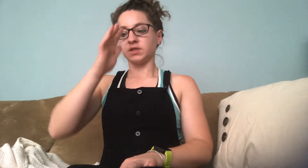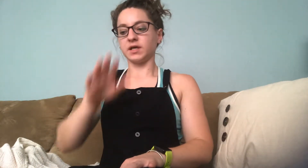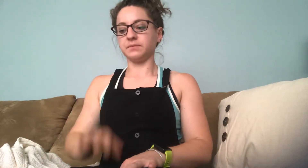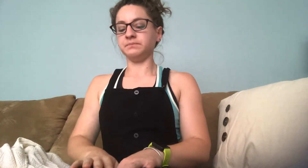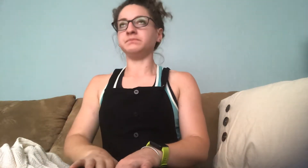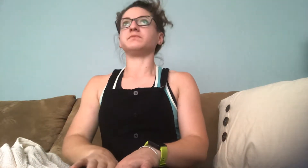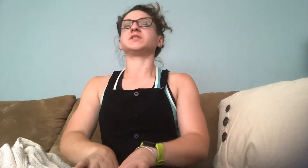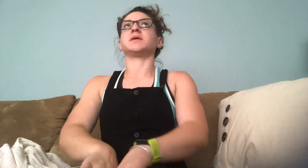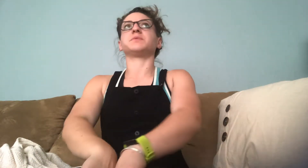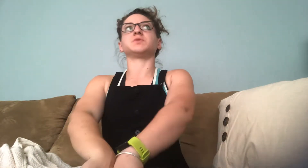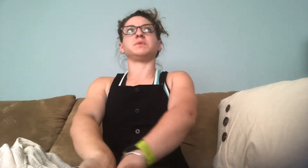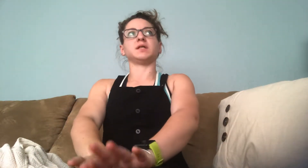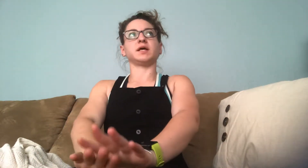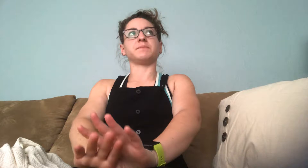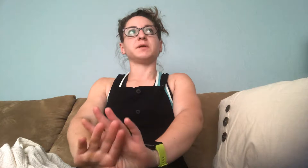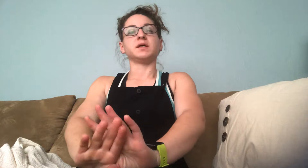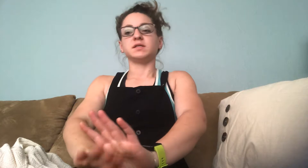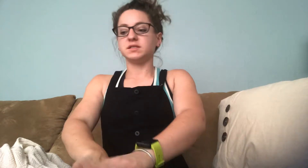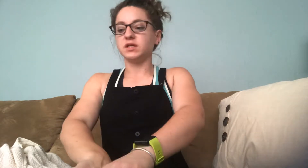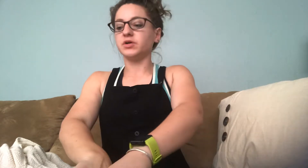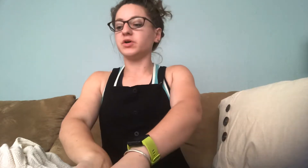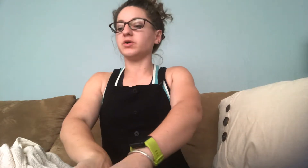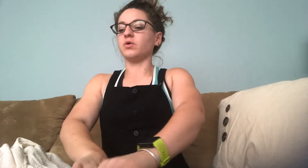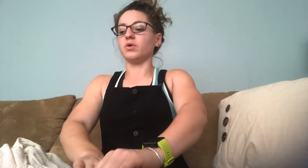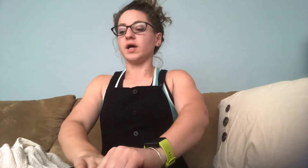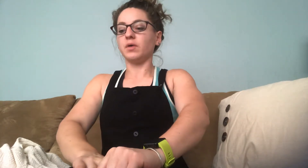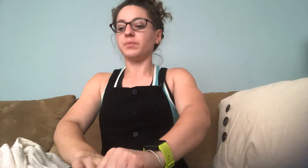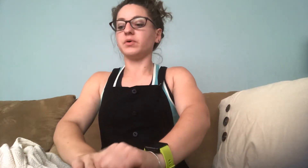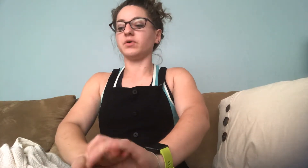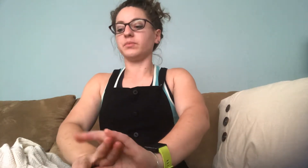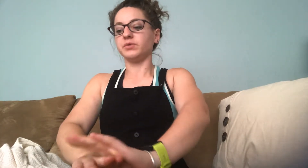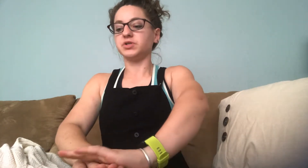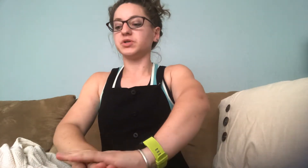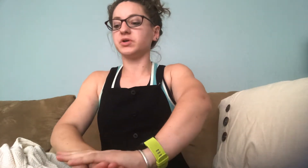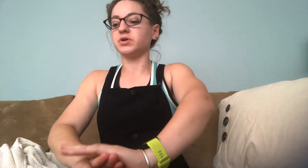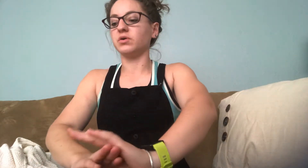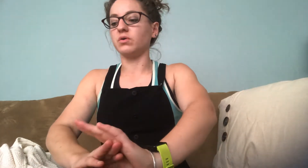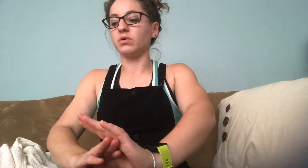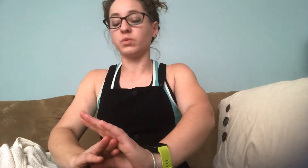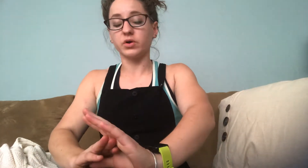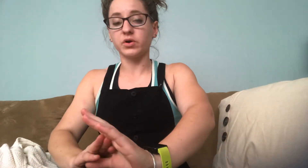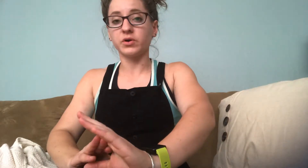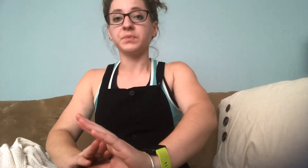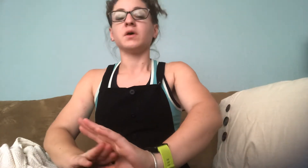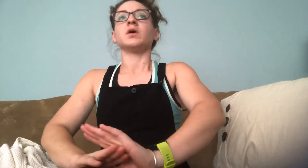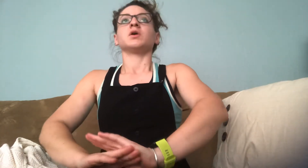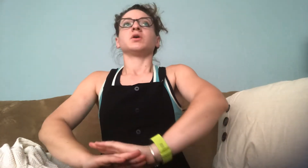words. Like, for examples would be like sinner or helper or preacher or worker.